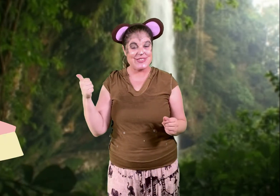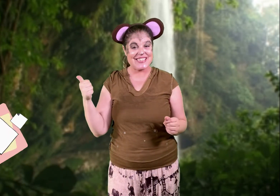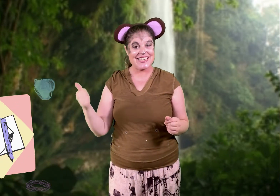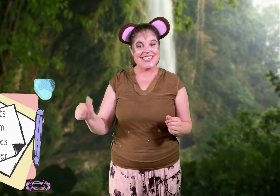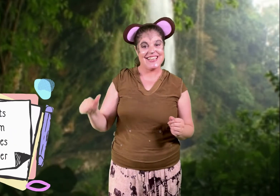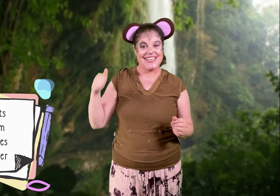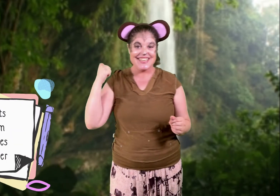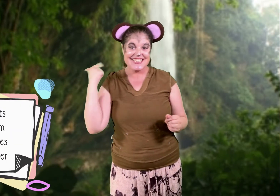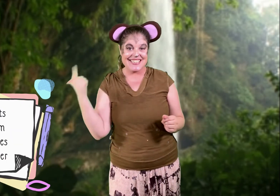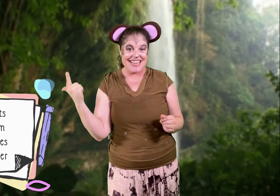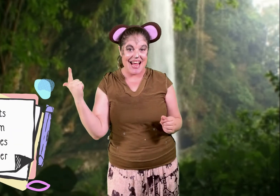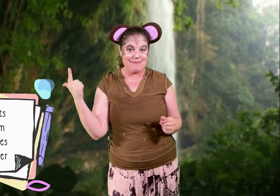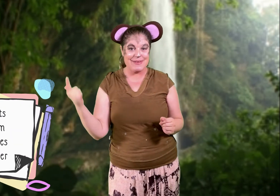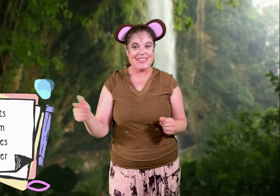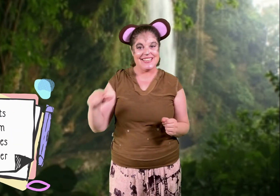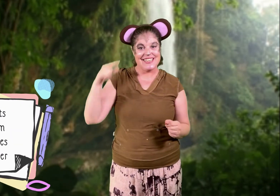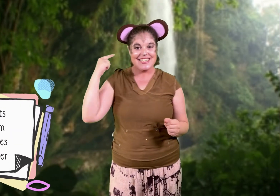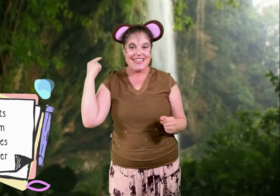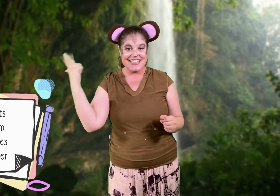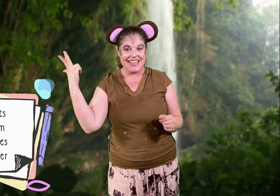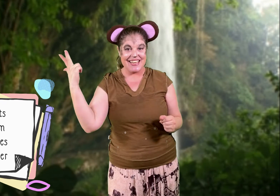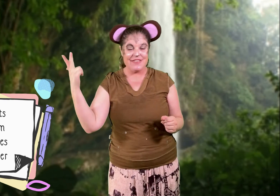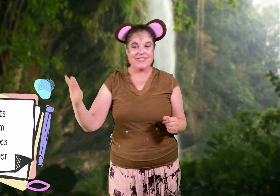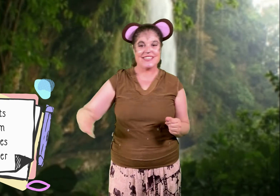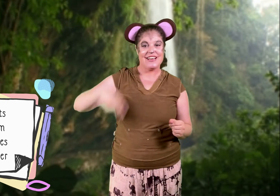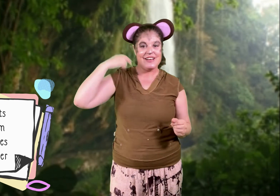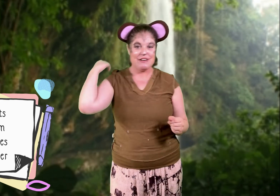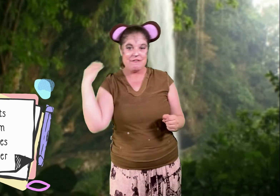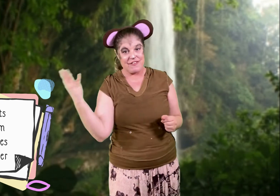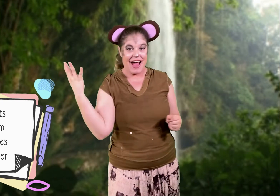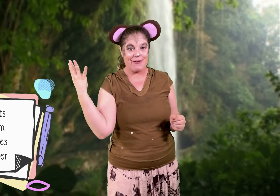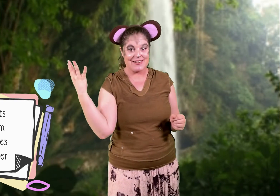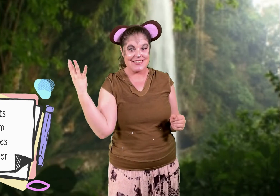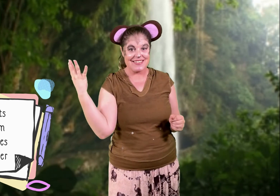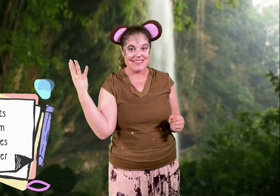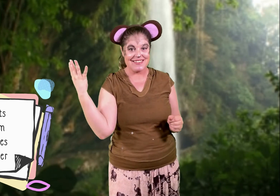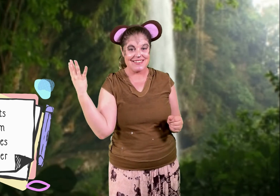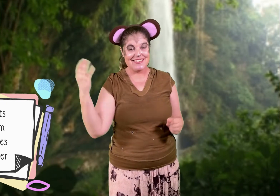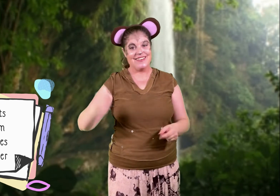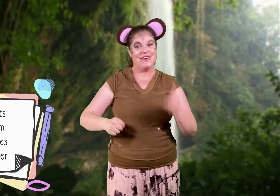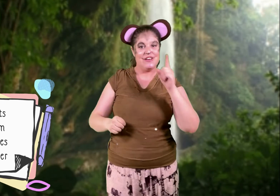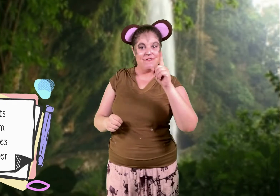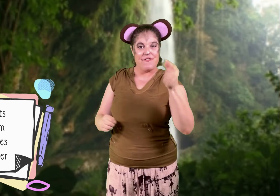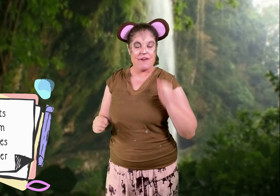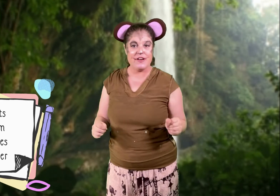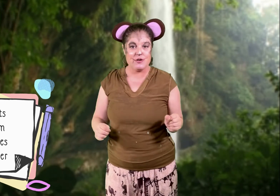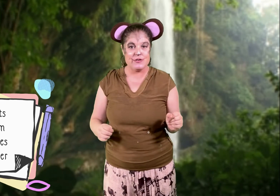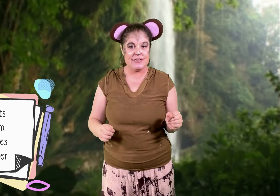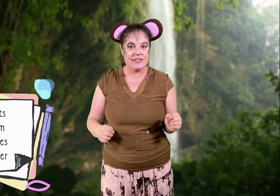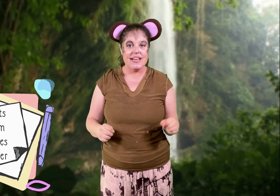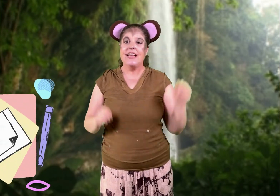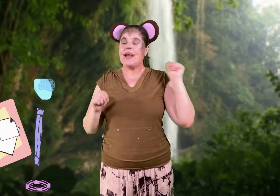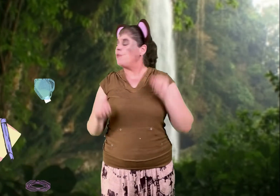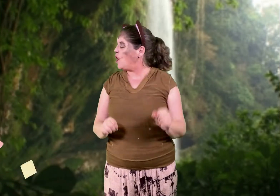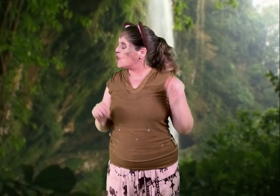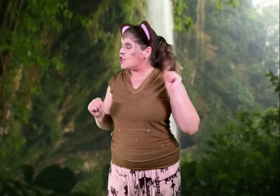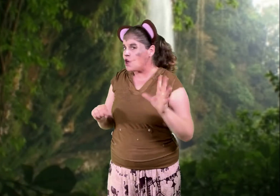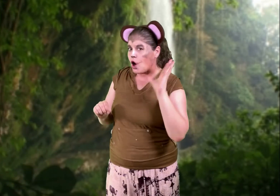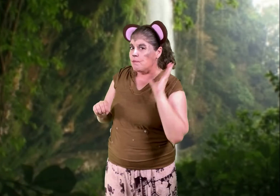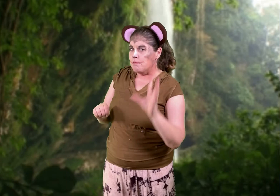Roots, stem, leaves, flowers. Very good. Now we're going to talk